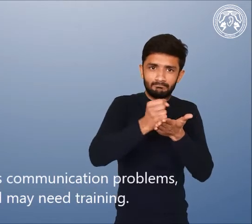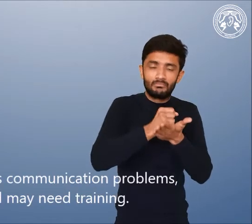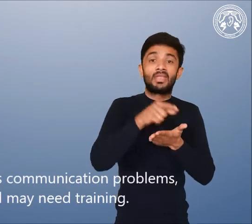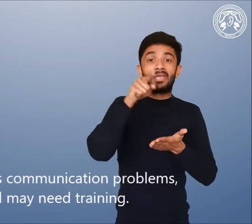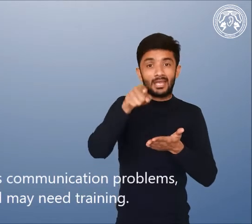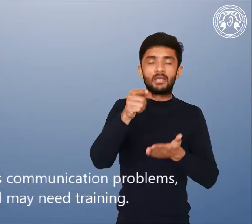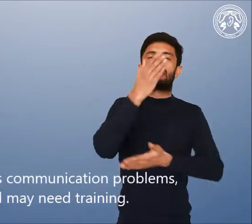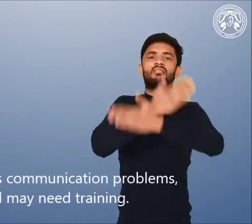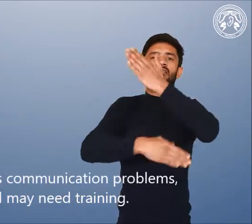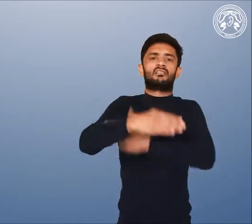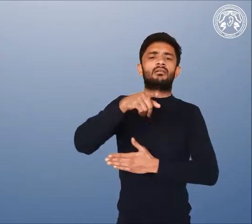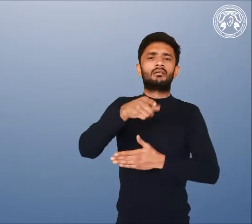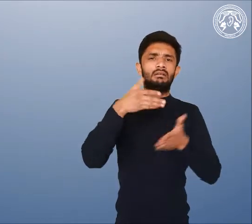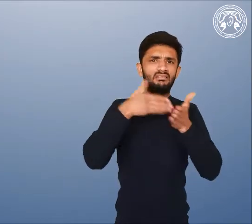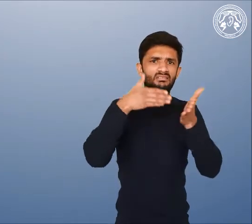need training.